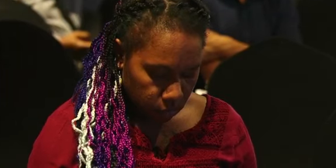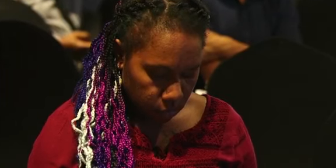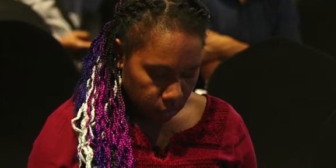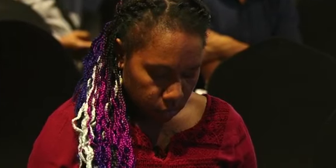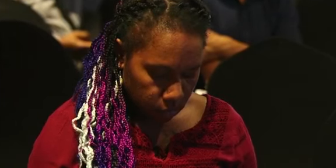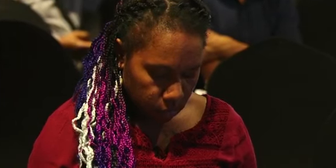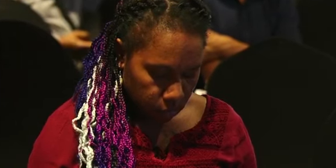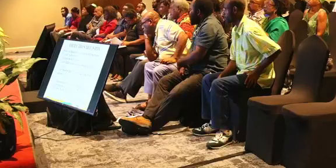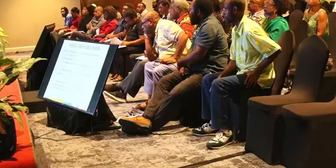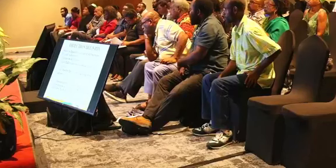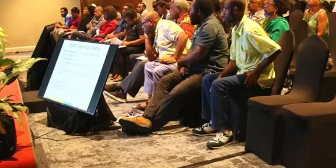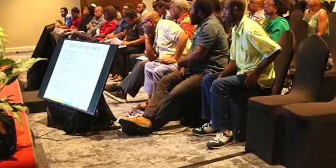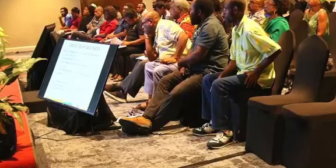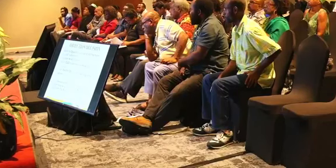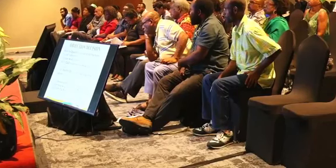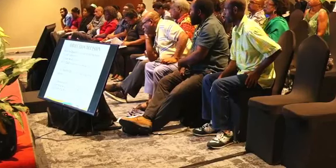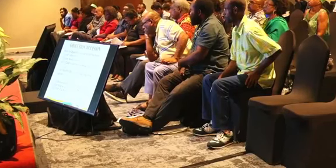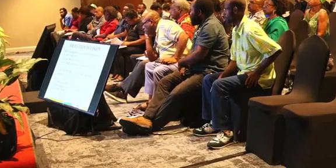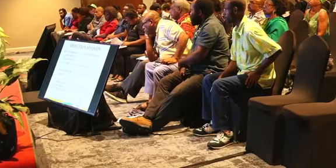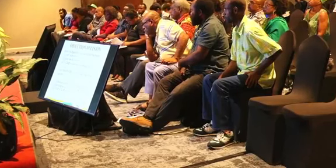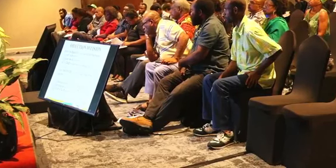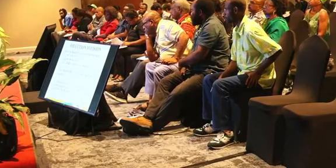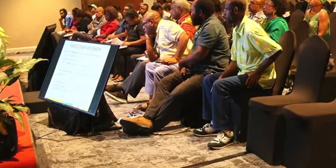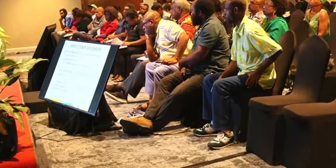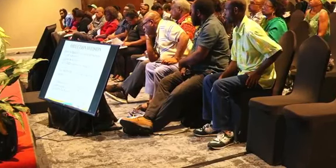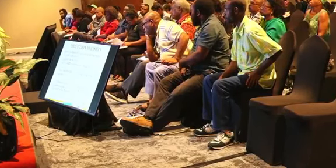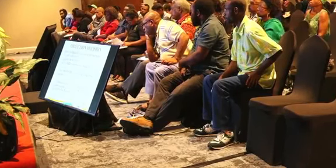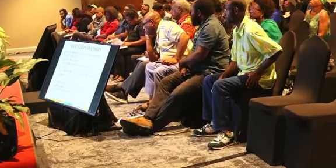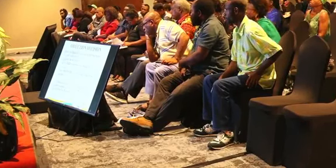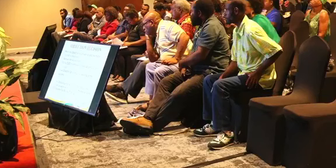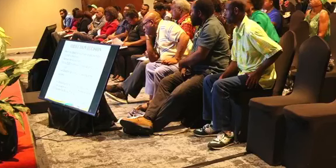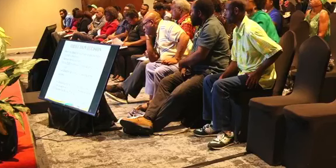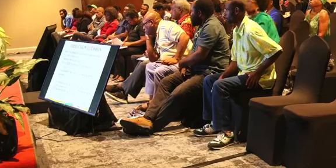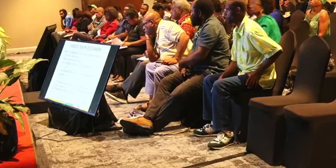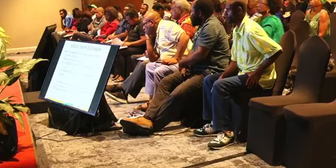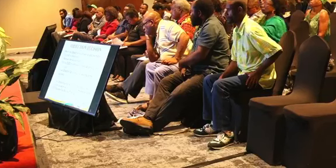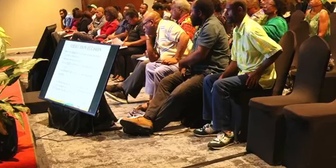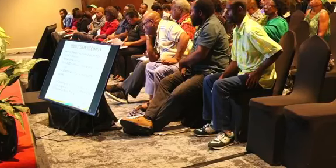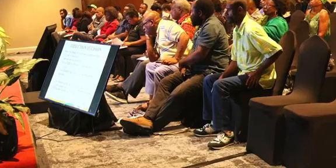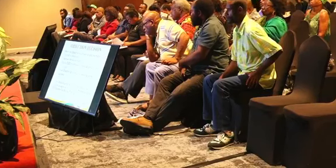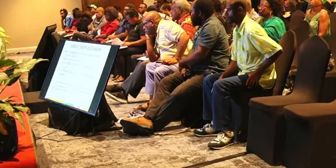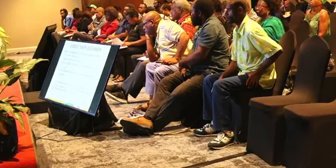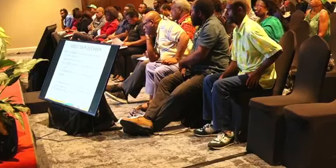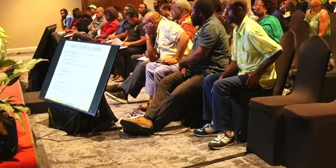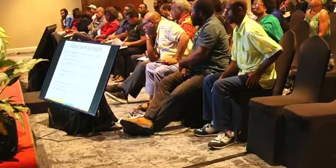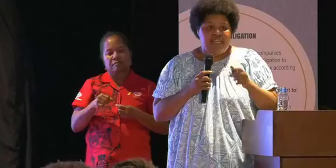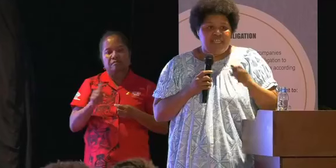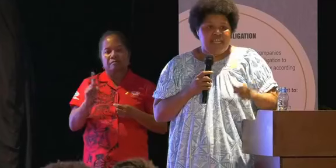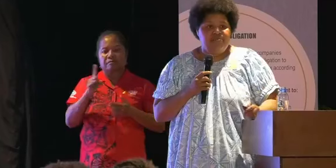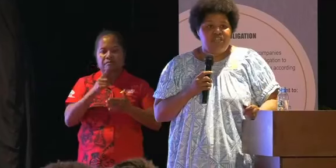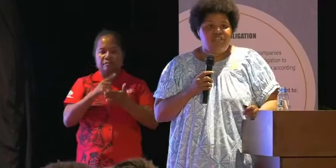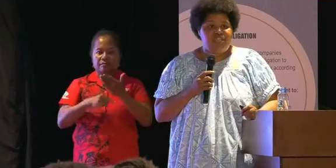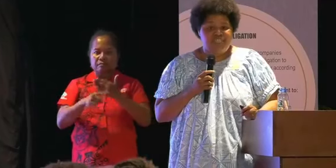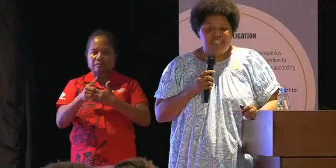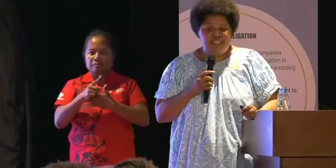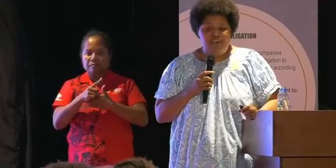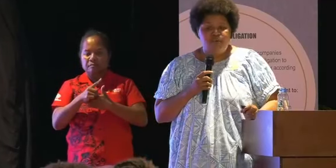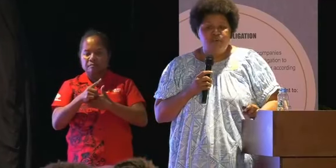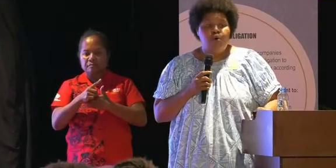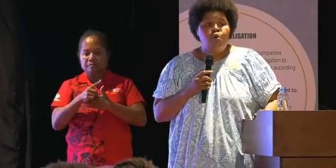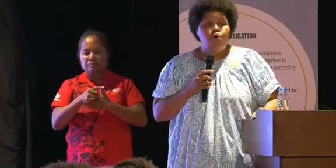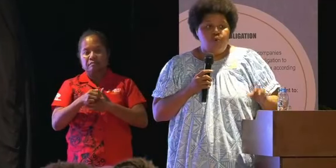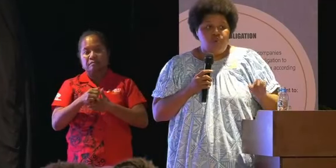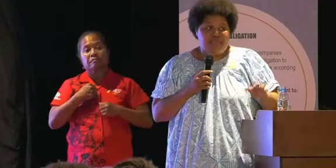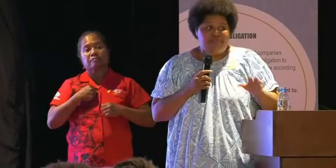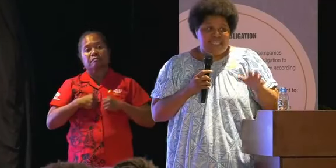the grounds on which that you have relied on is incorrect. Then what happens is that objection is